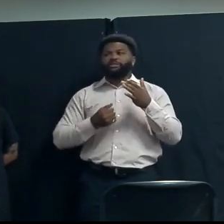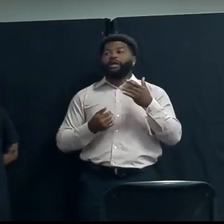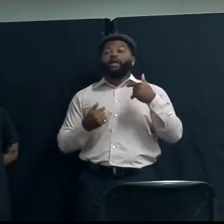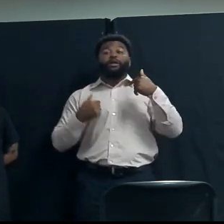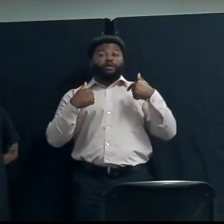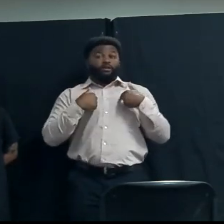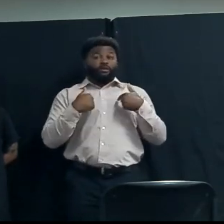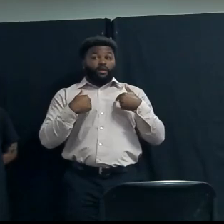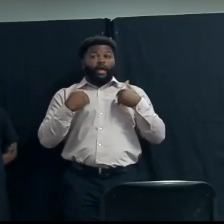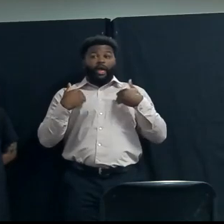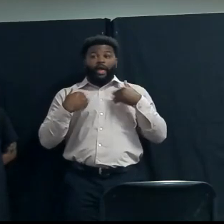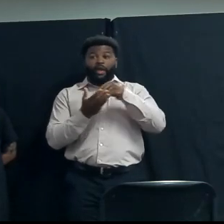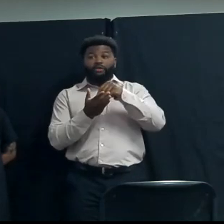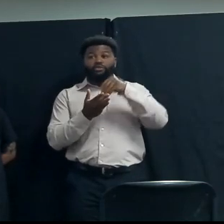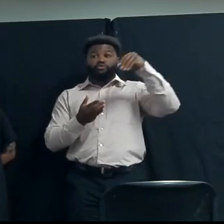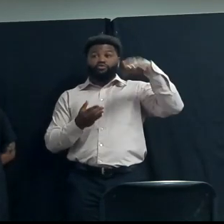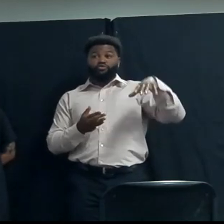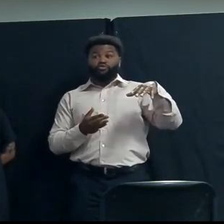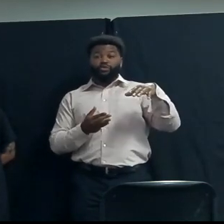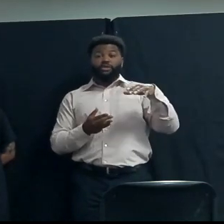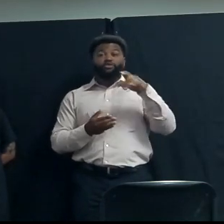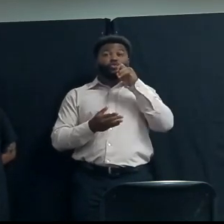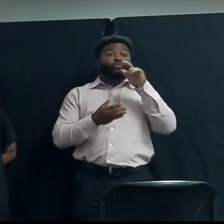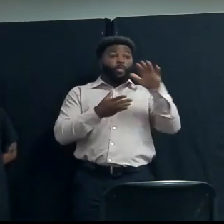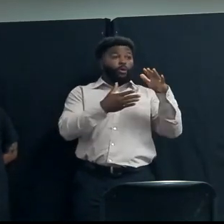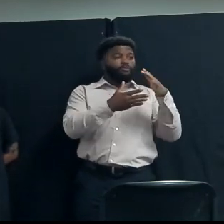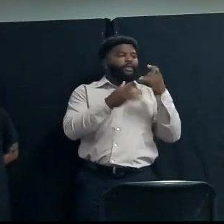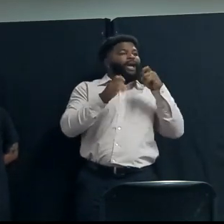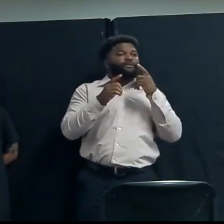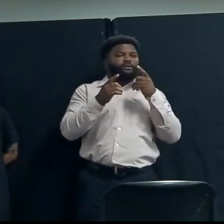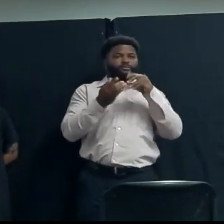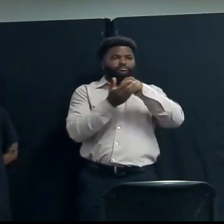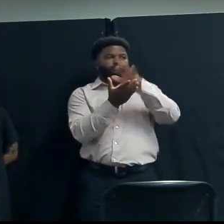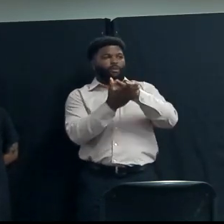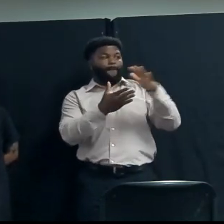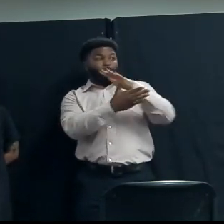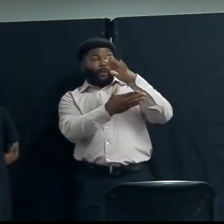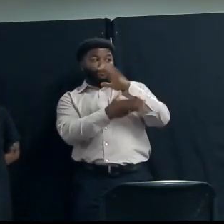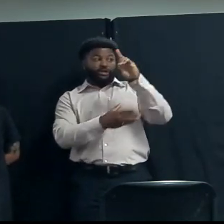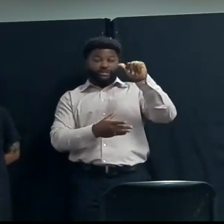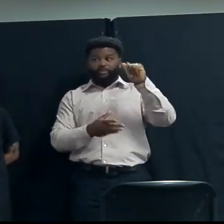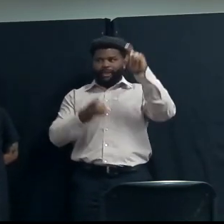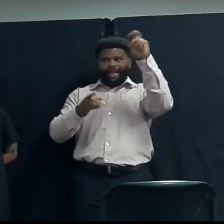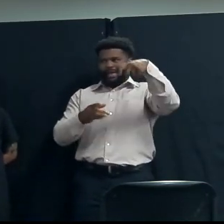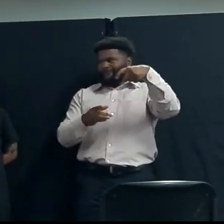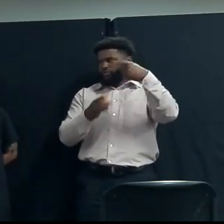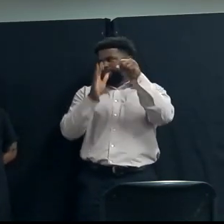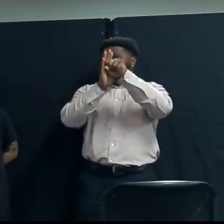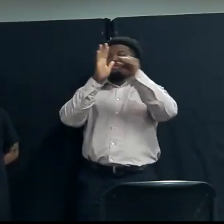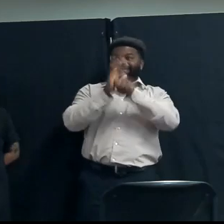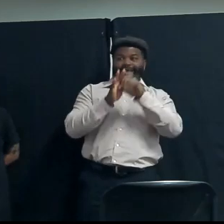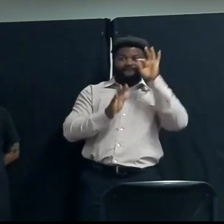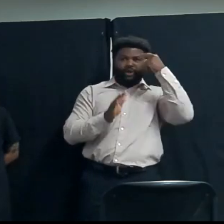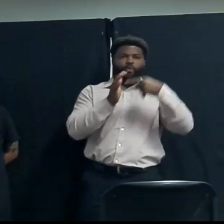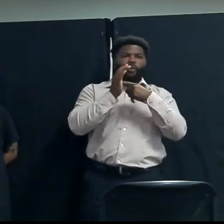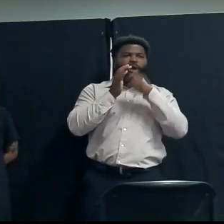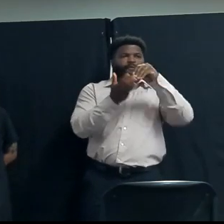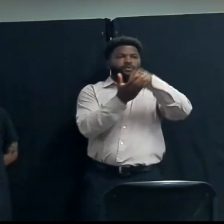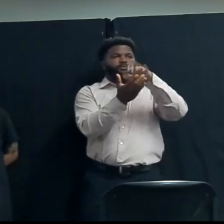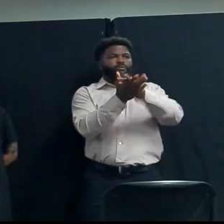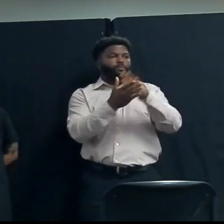had students that they have to report primary disability. It's a state and federal